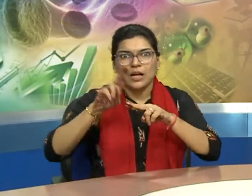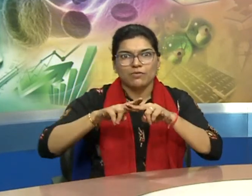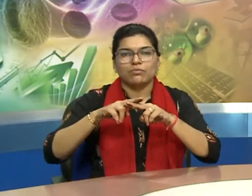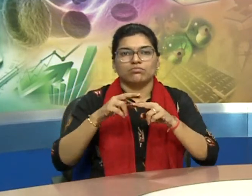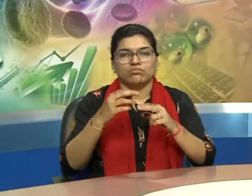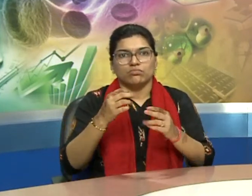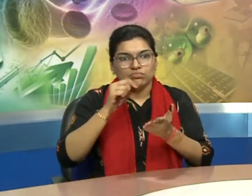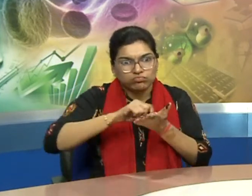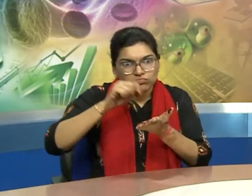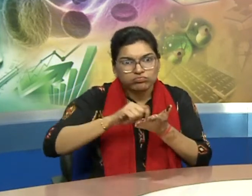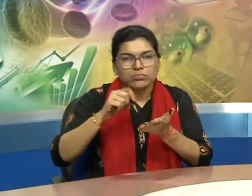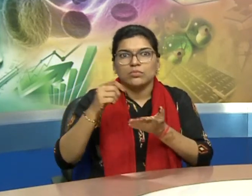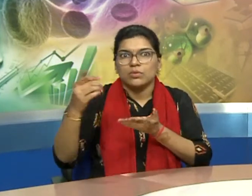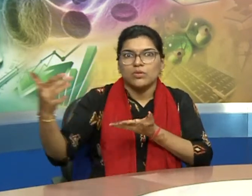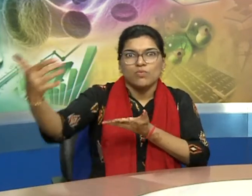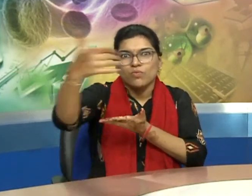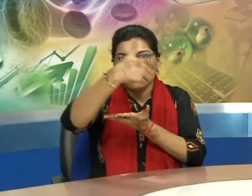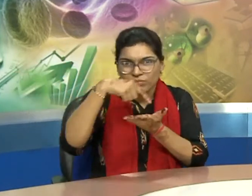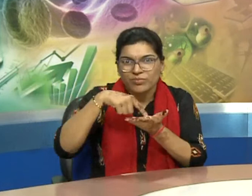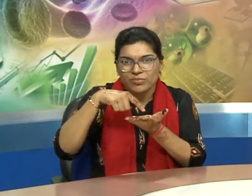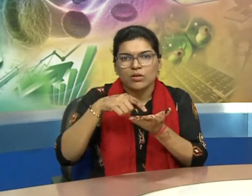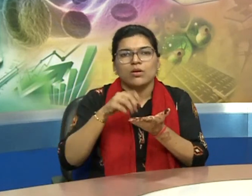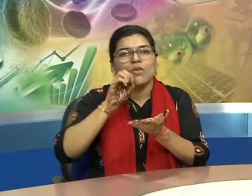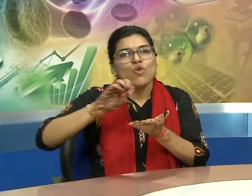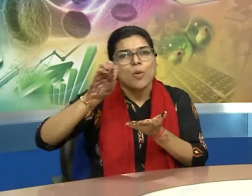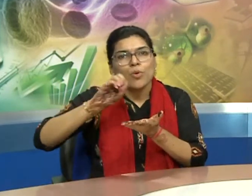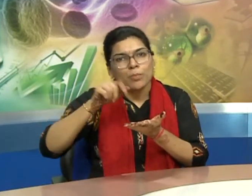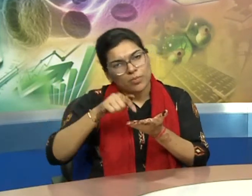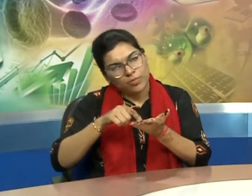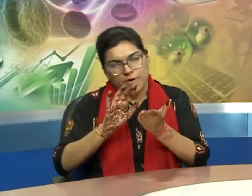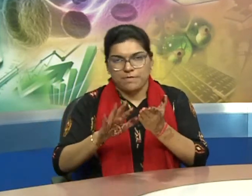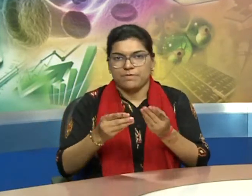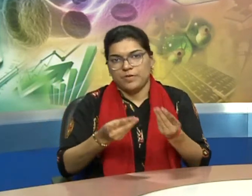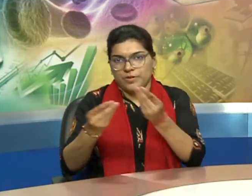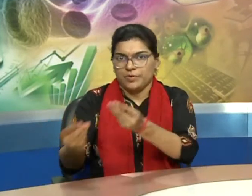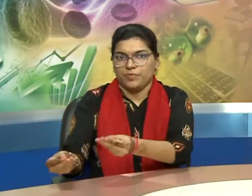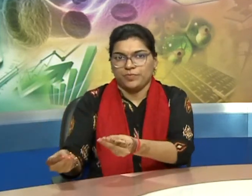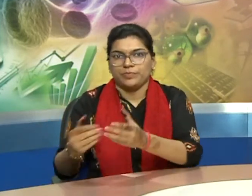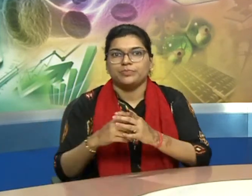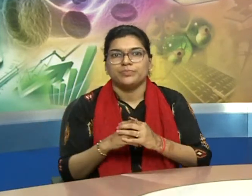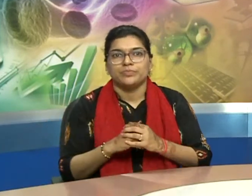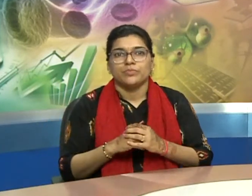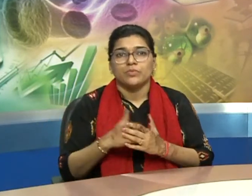service of university library is reference and information services.